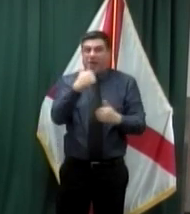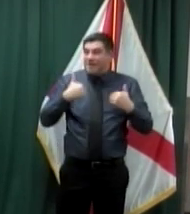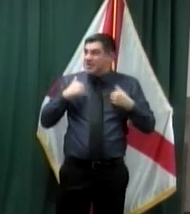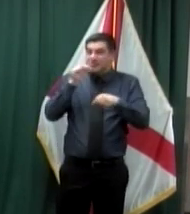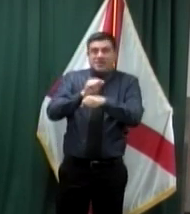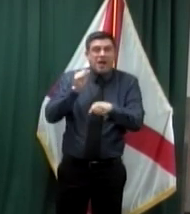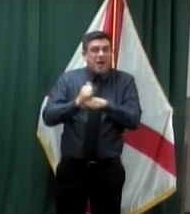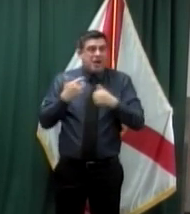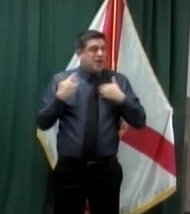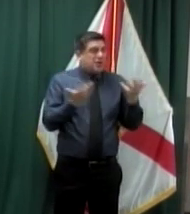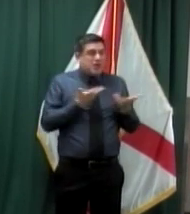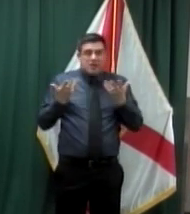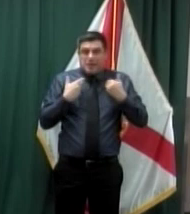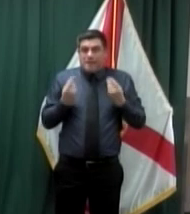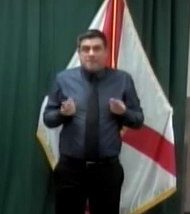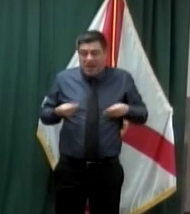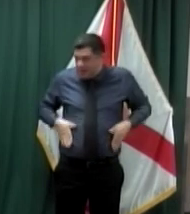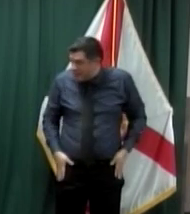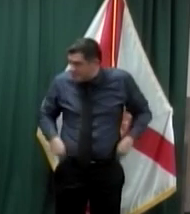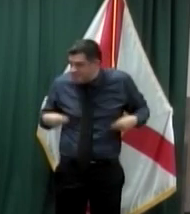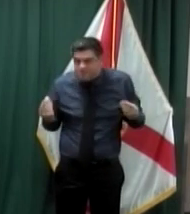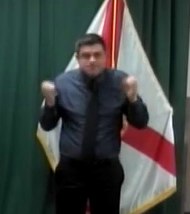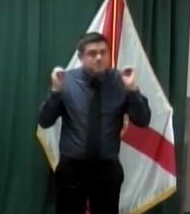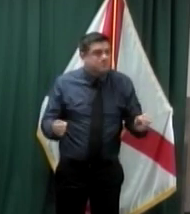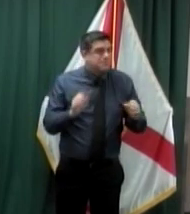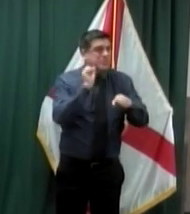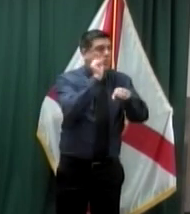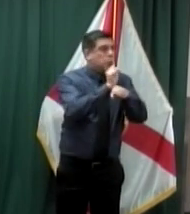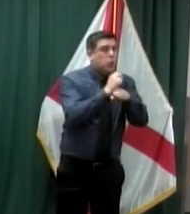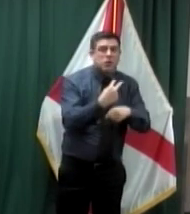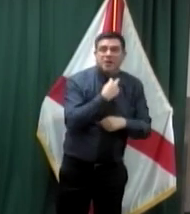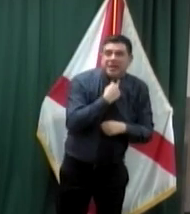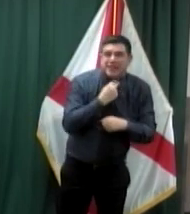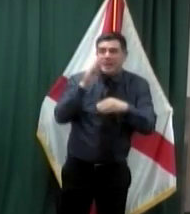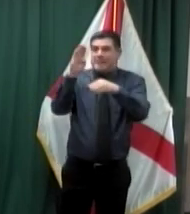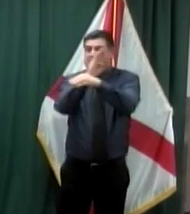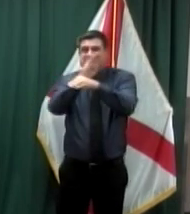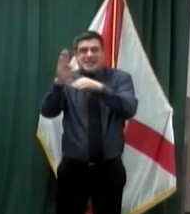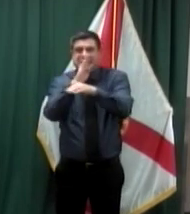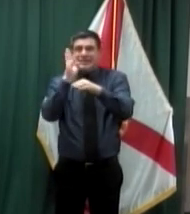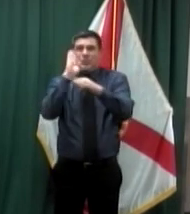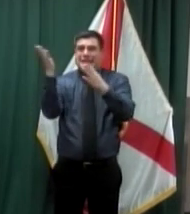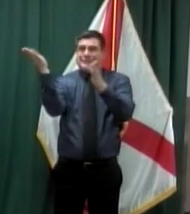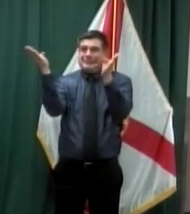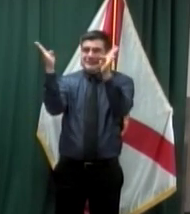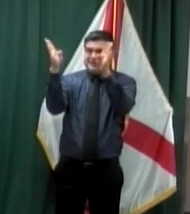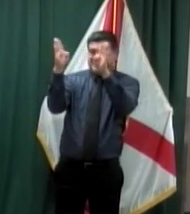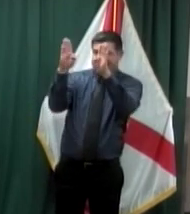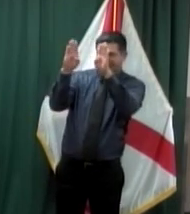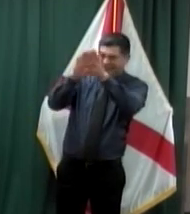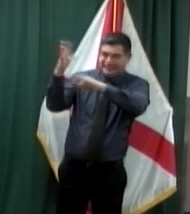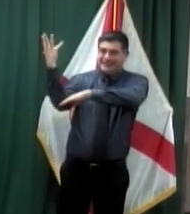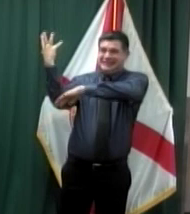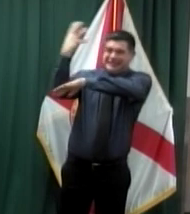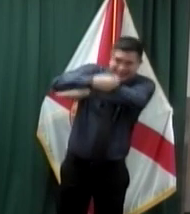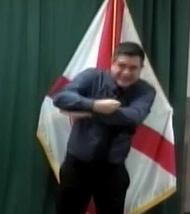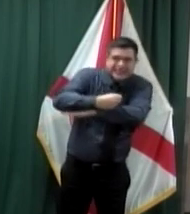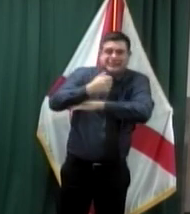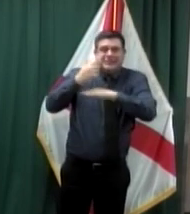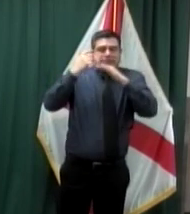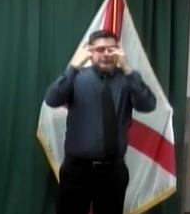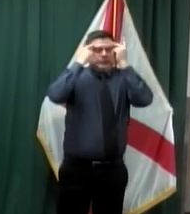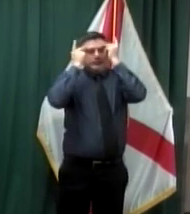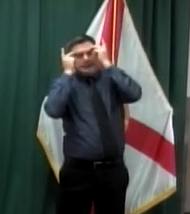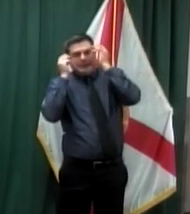businesses or on the verge of losing their businesses. Many of these are small mom and pop operators that unfortunately don't have the